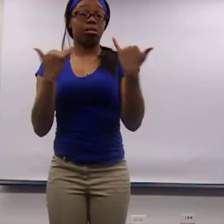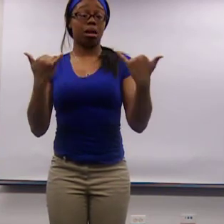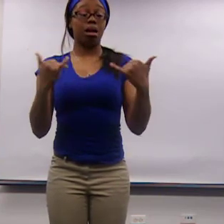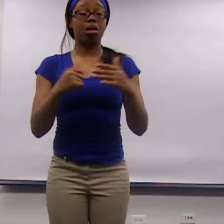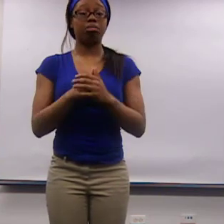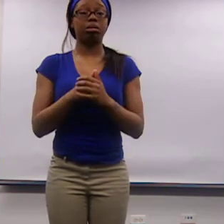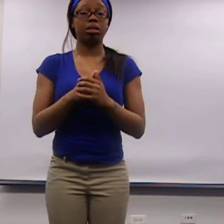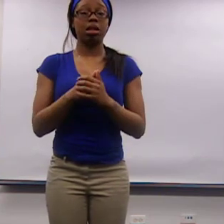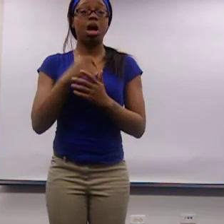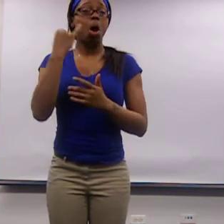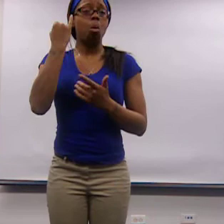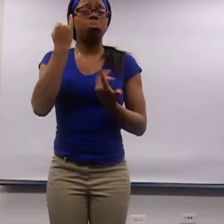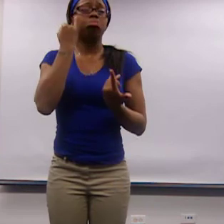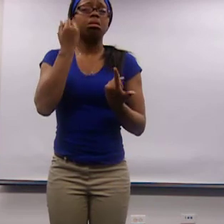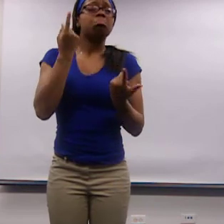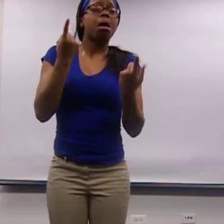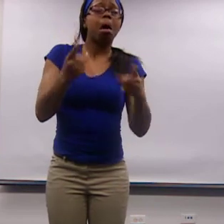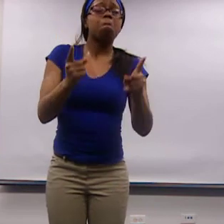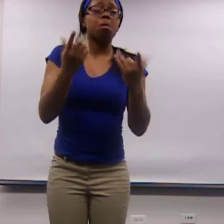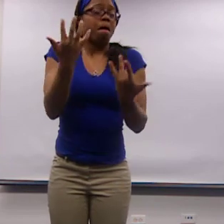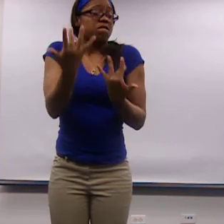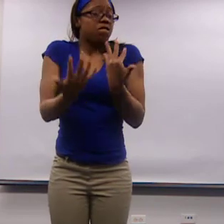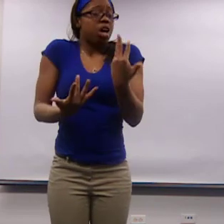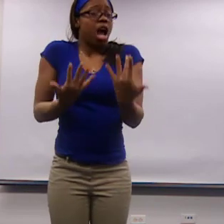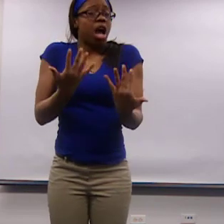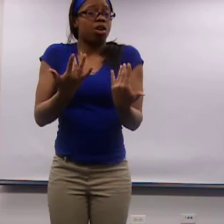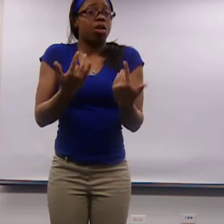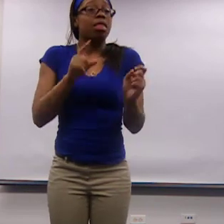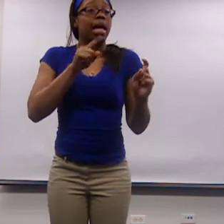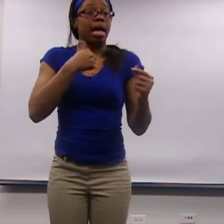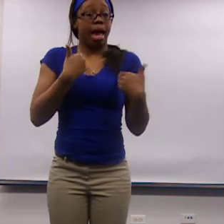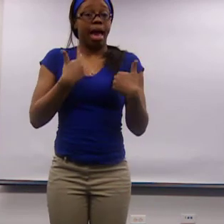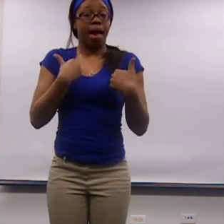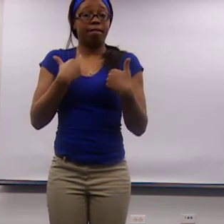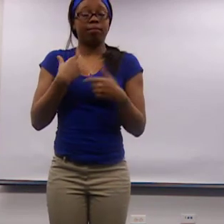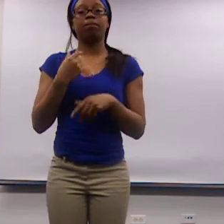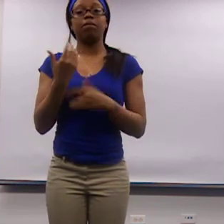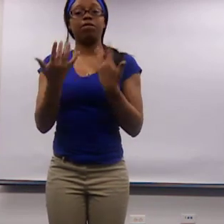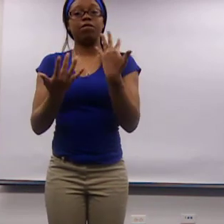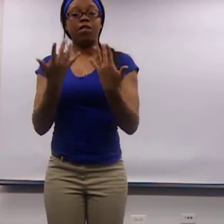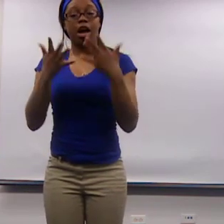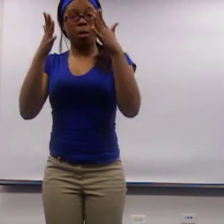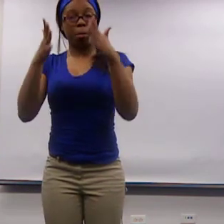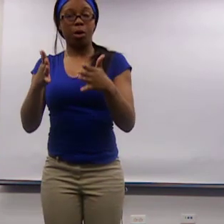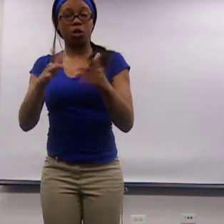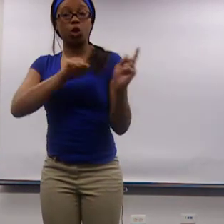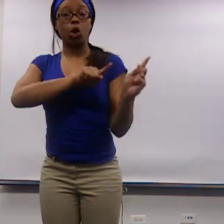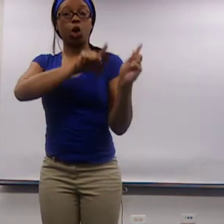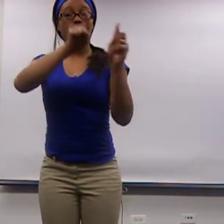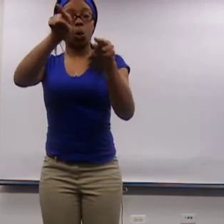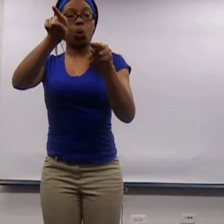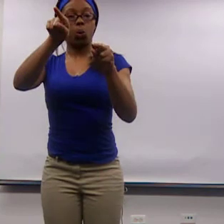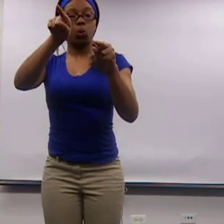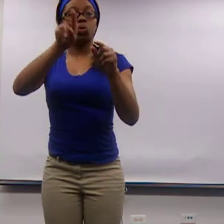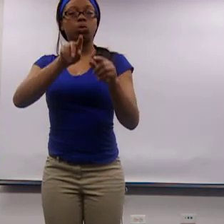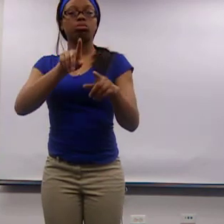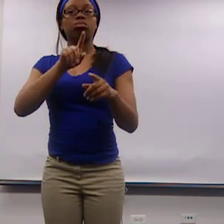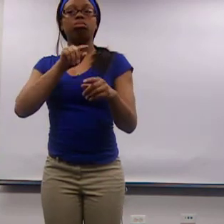can happen is they can send those firefighters the direct layout of a house. So